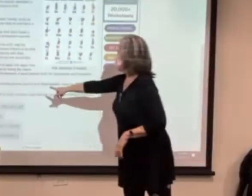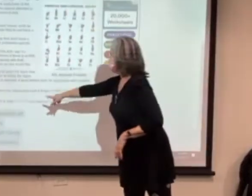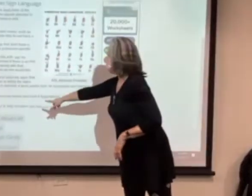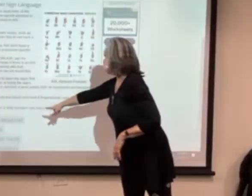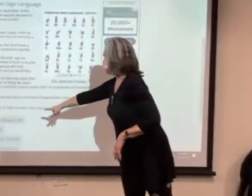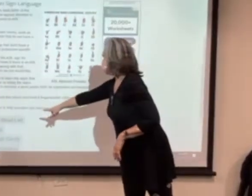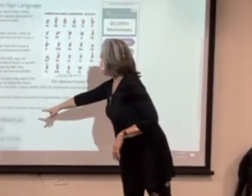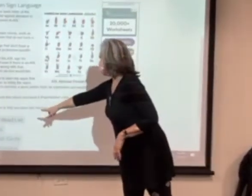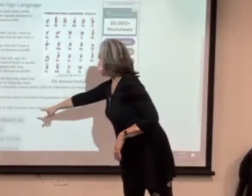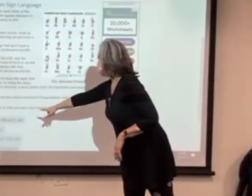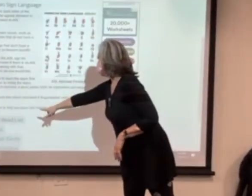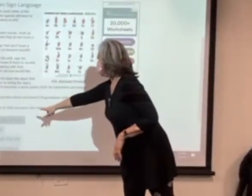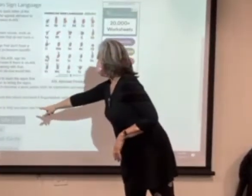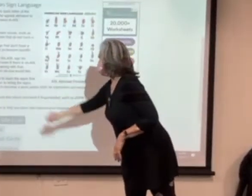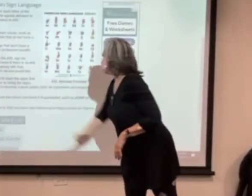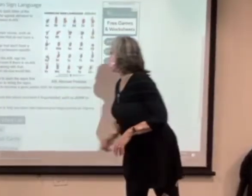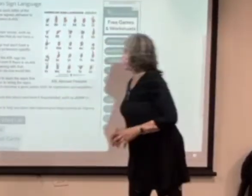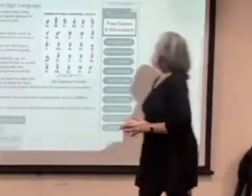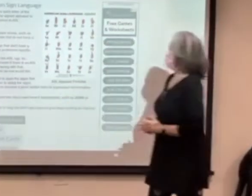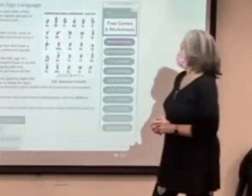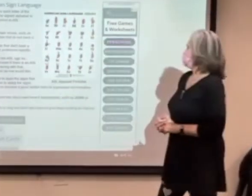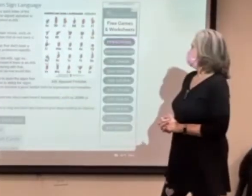a fingerspell. Yeah, try that.